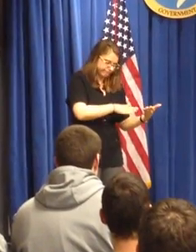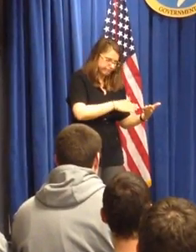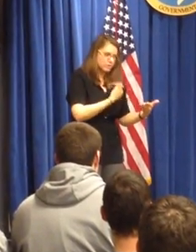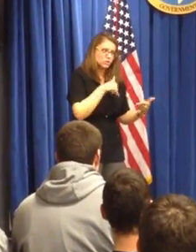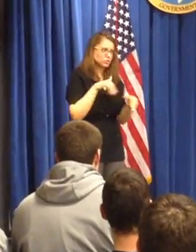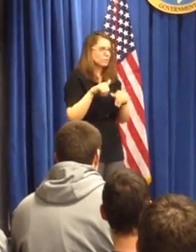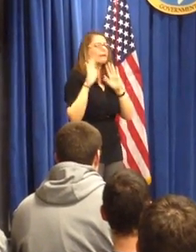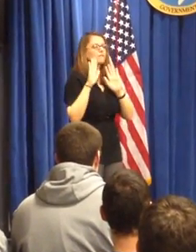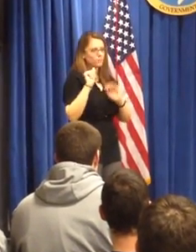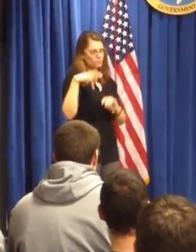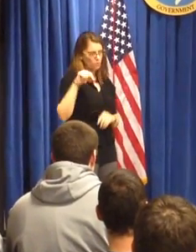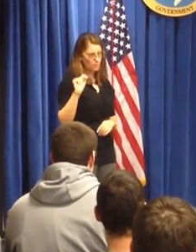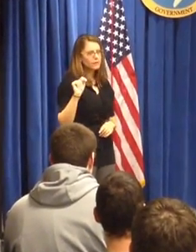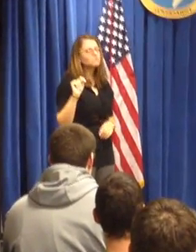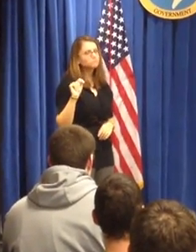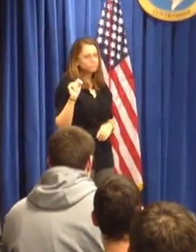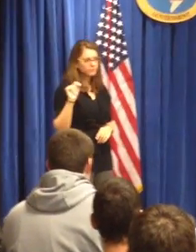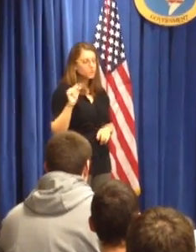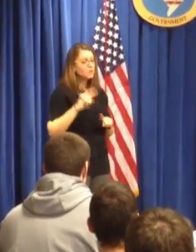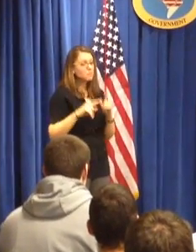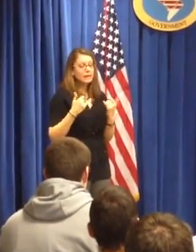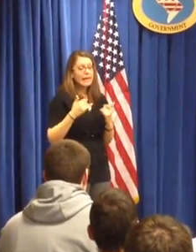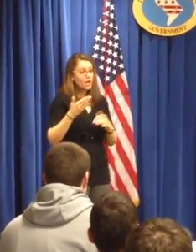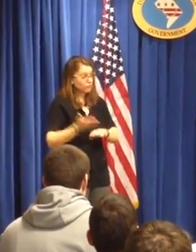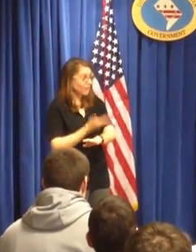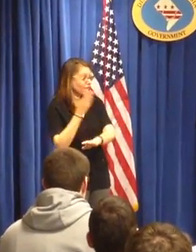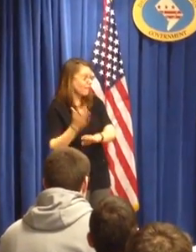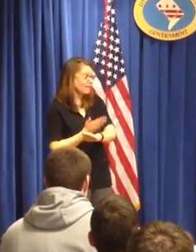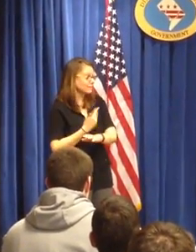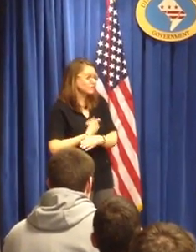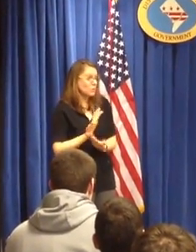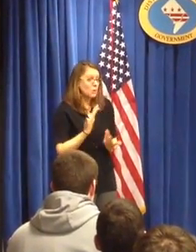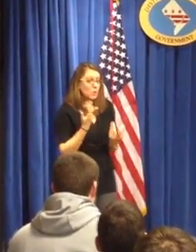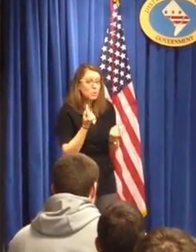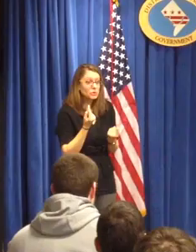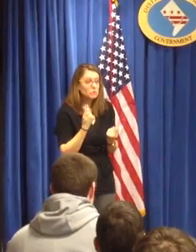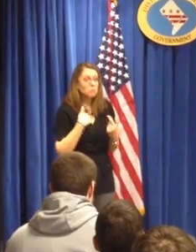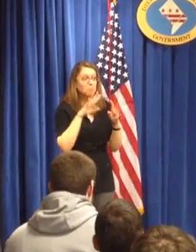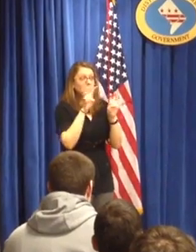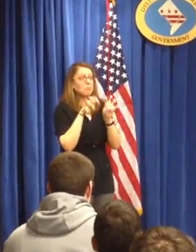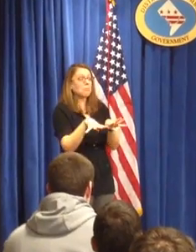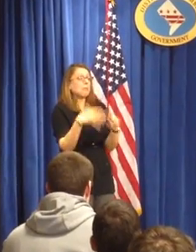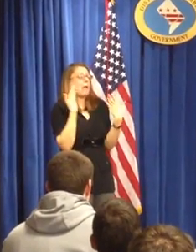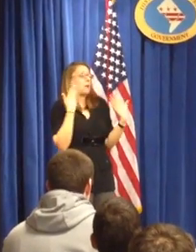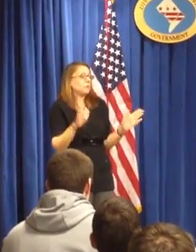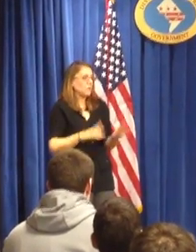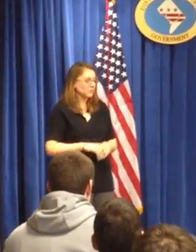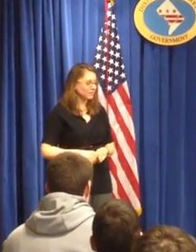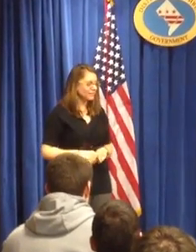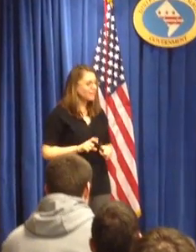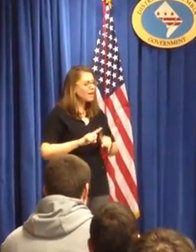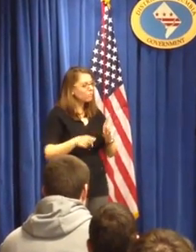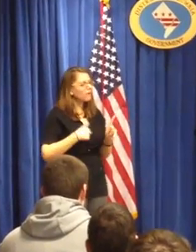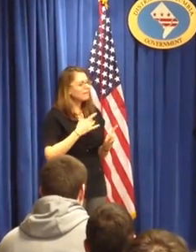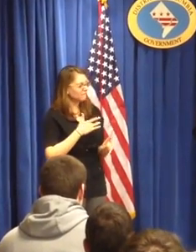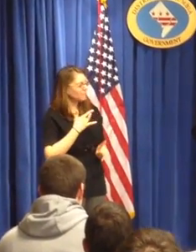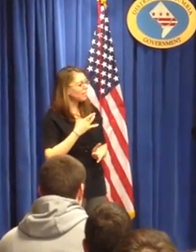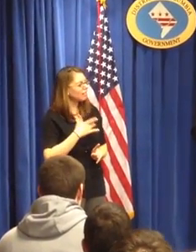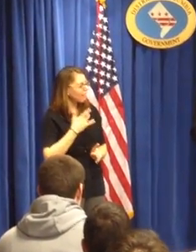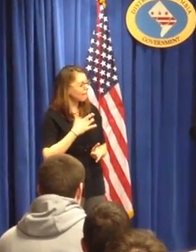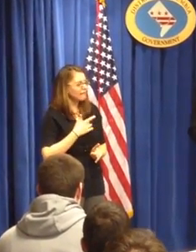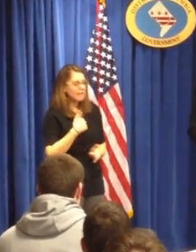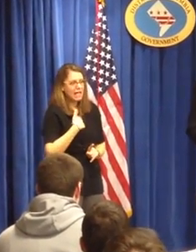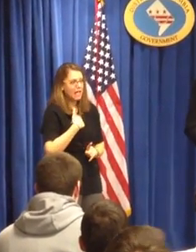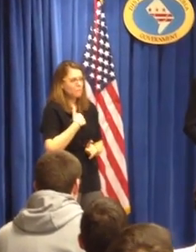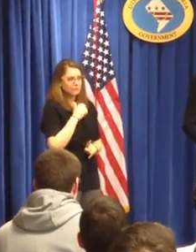up the apartment. And it's now being renovated. I'm not sure what they're doing to it, but I have a feeling that I